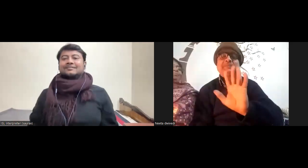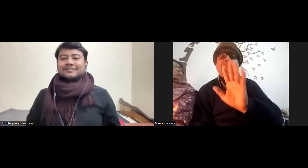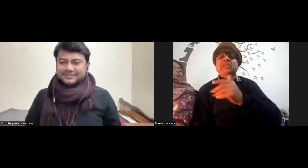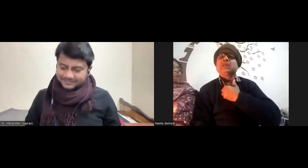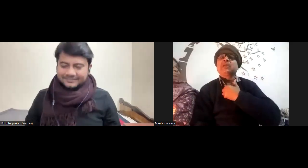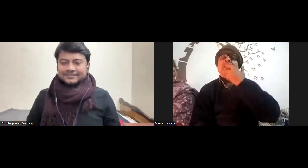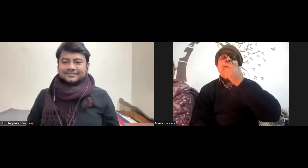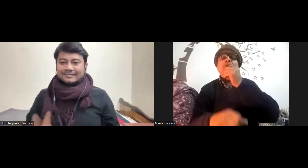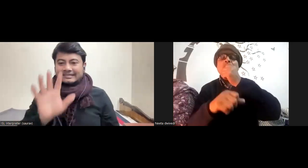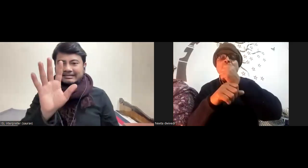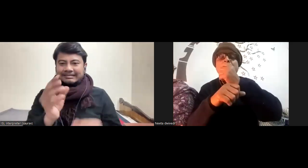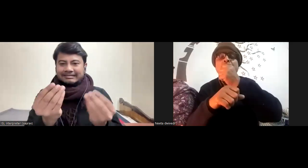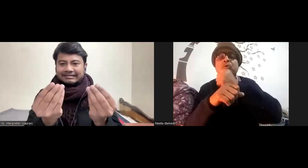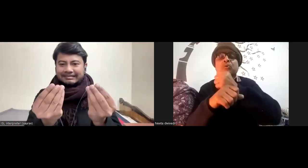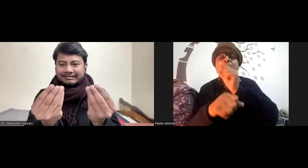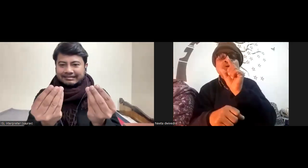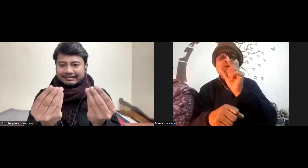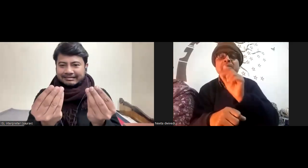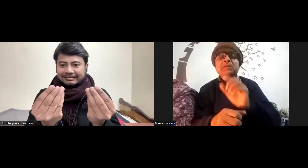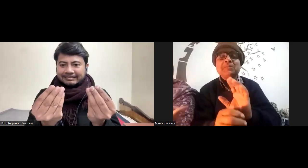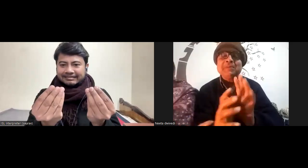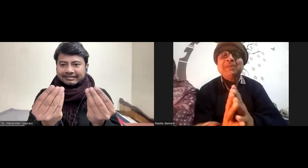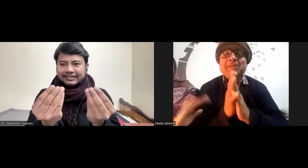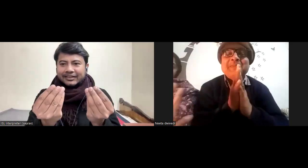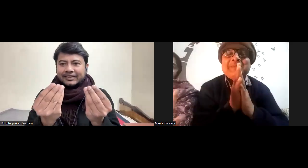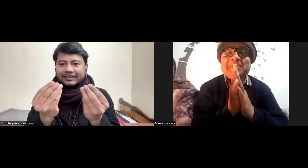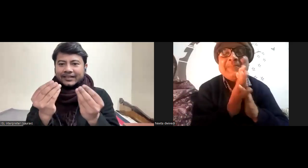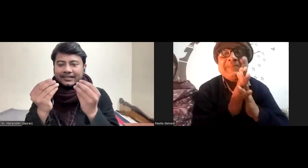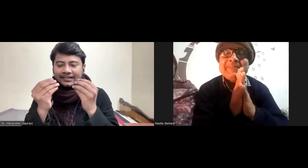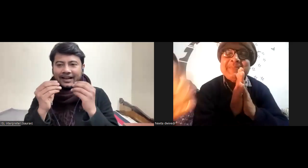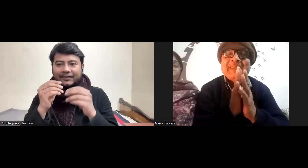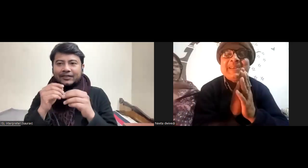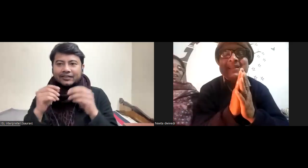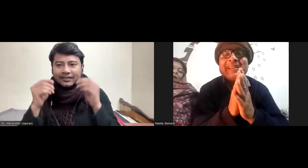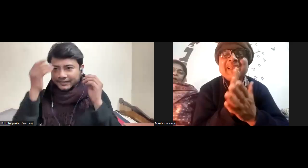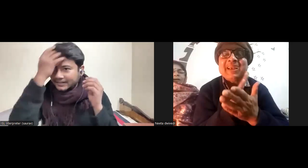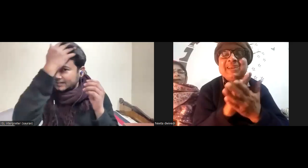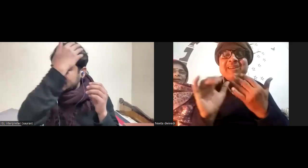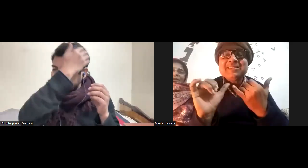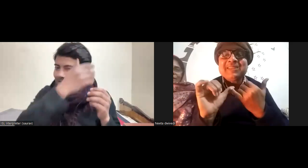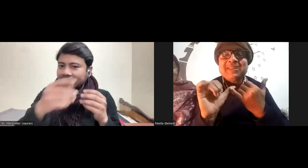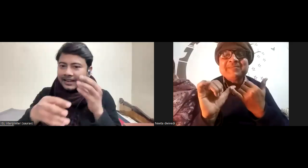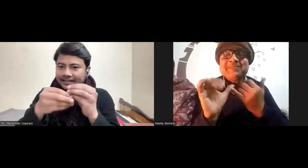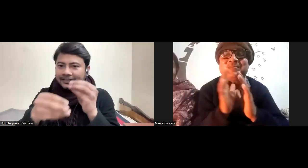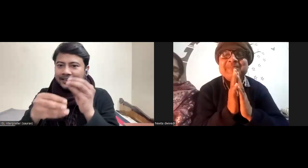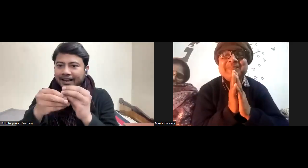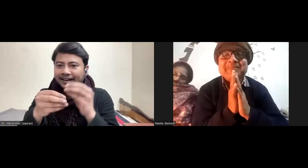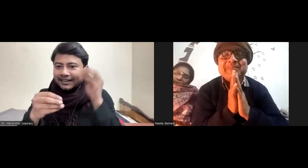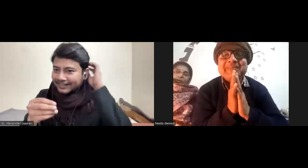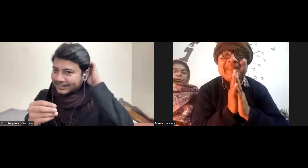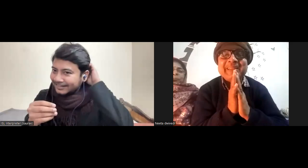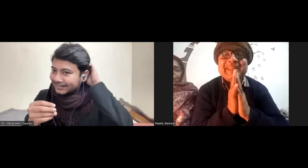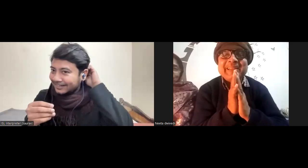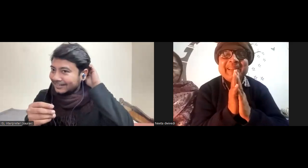That is why we chant Hare Krishna mantra, because it is known to everybody. Sorry, Why? I would also request. I think he has something to